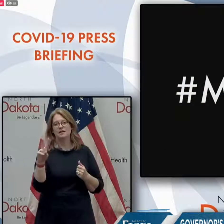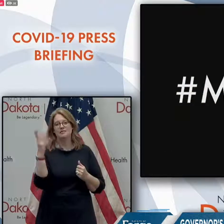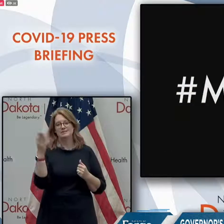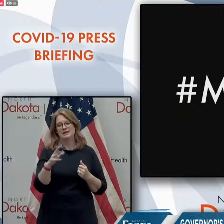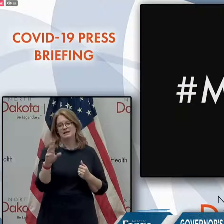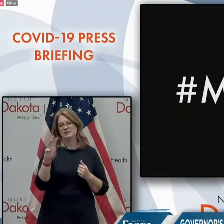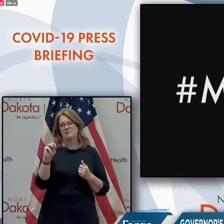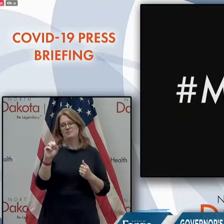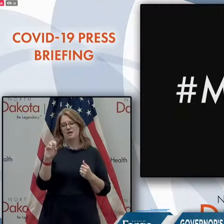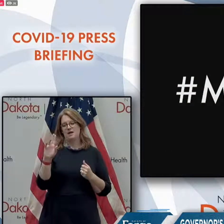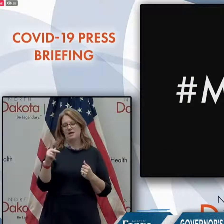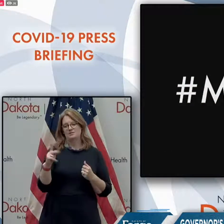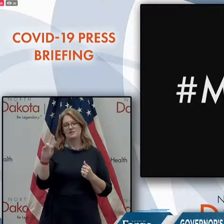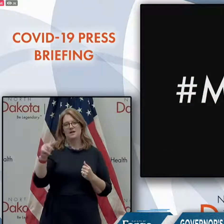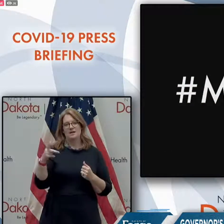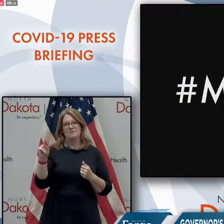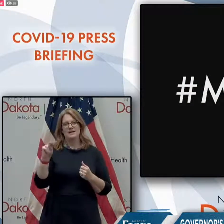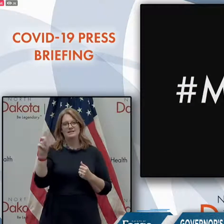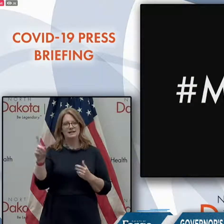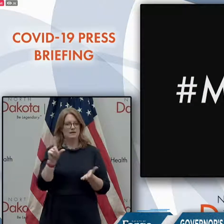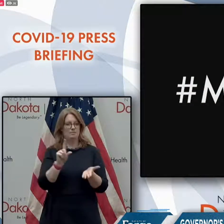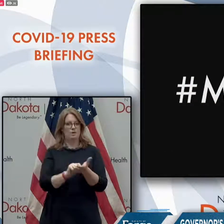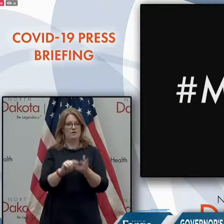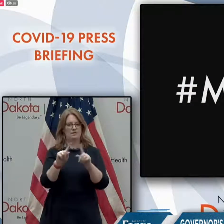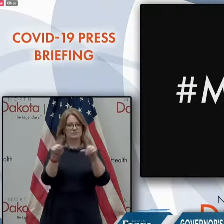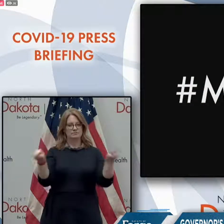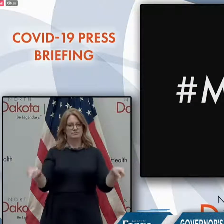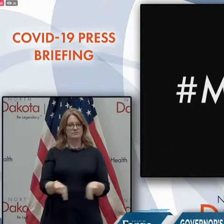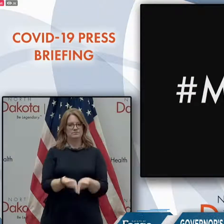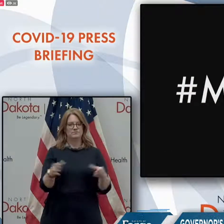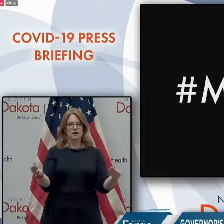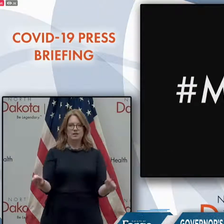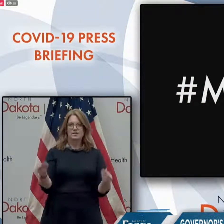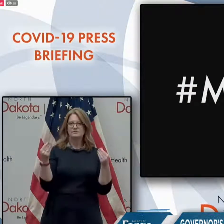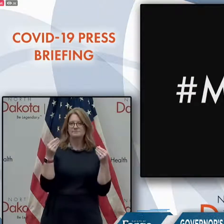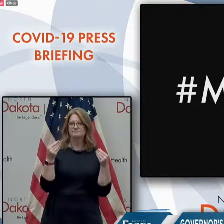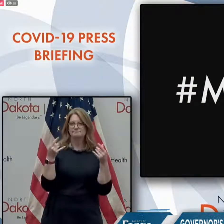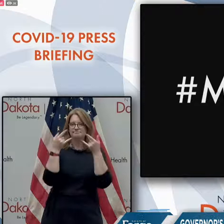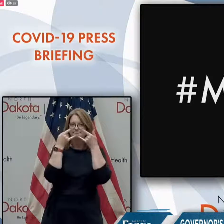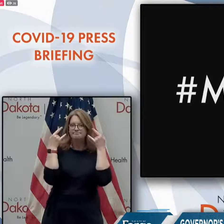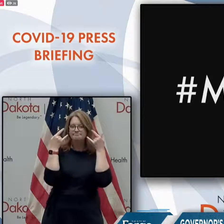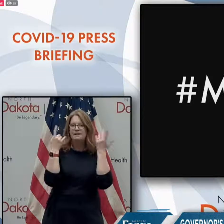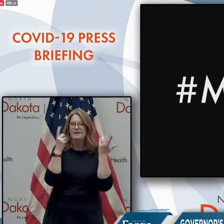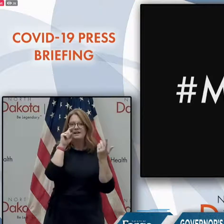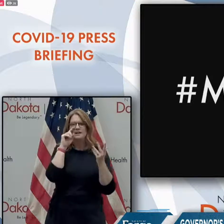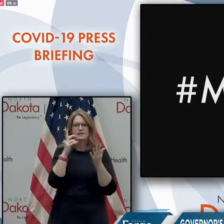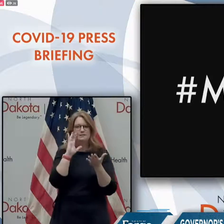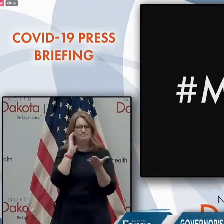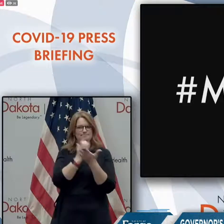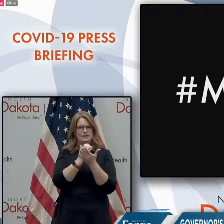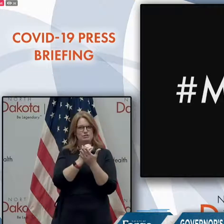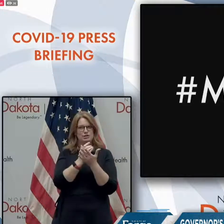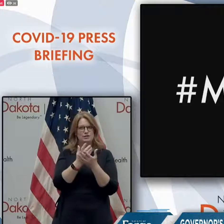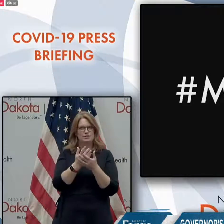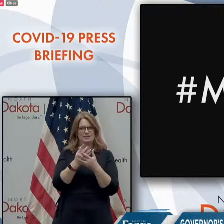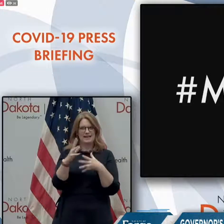health.nd.gov/maskupnd, download, print off a poster, take a photo of showing who you mask up for, post it on social media using